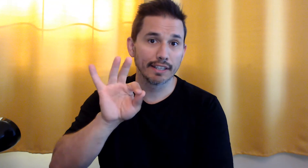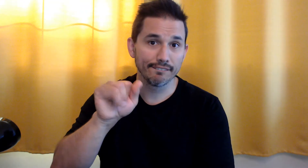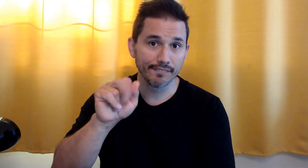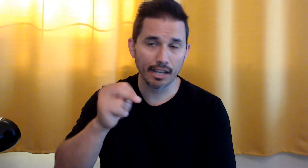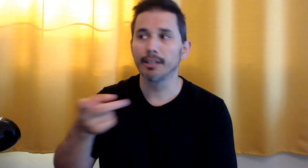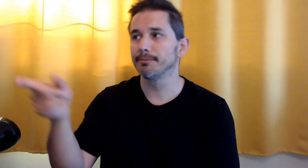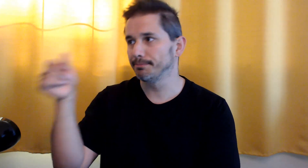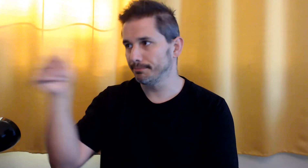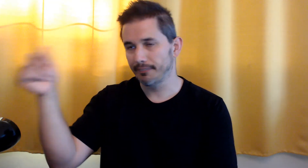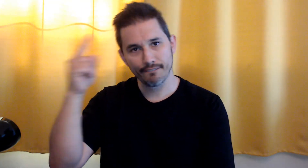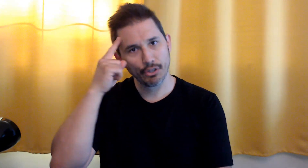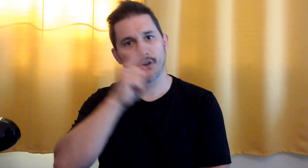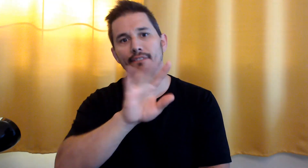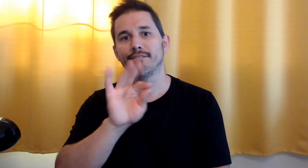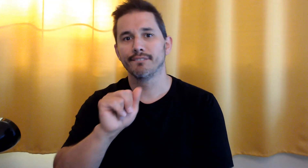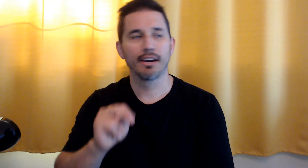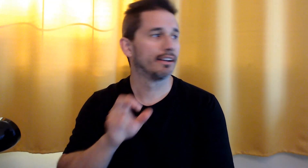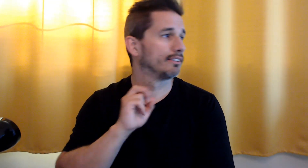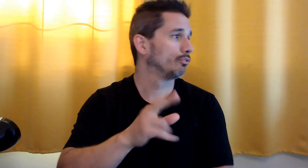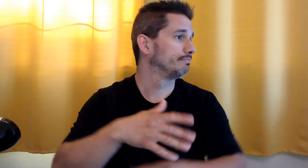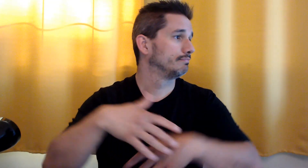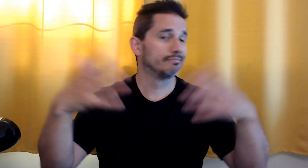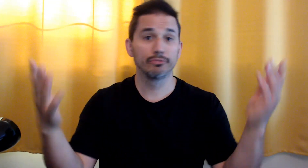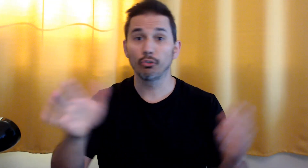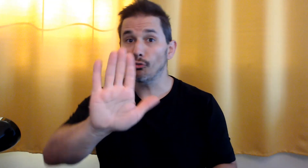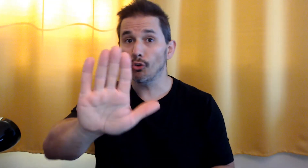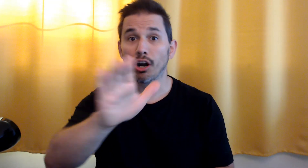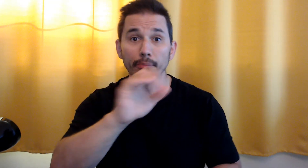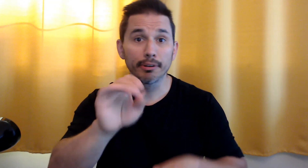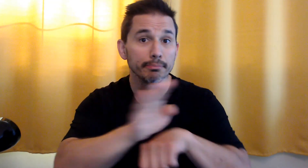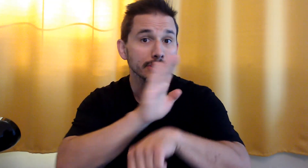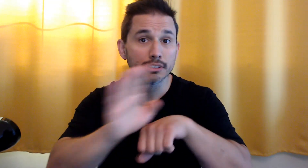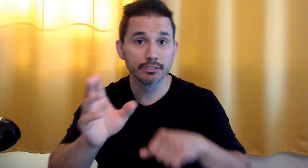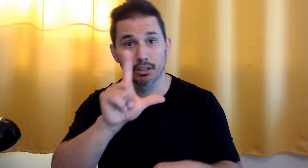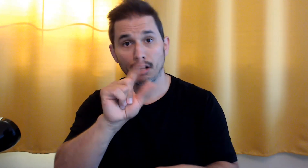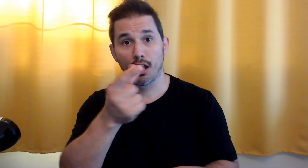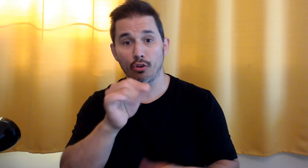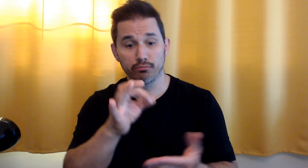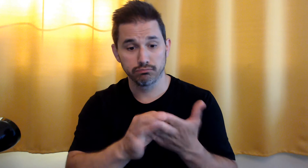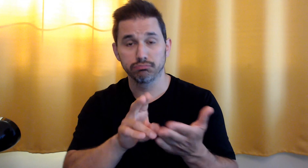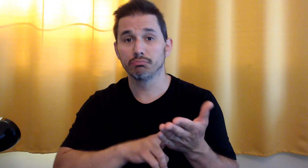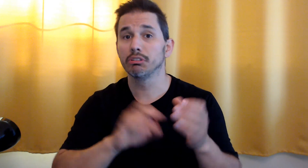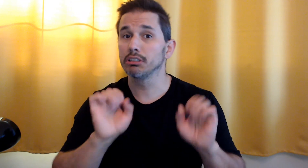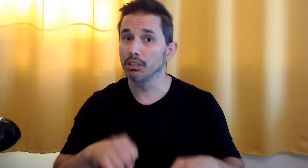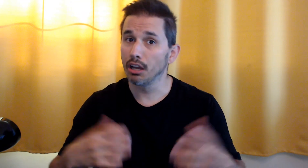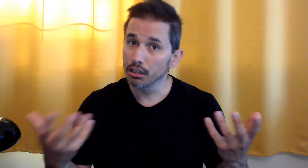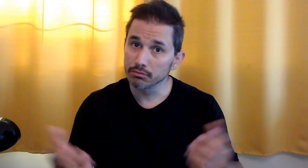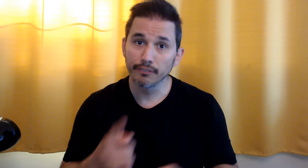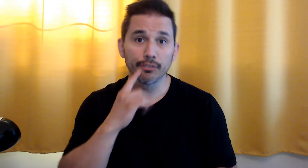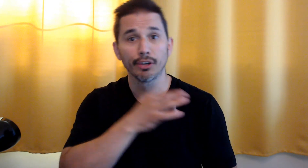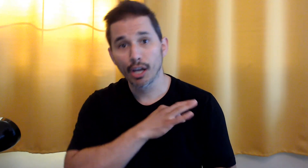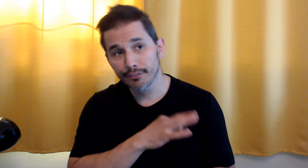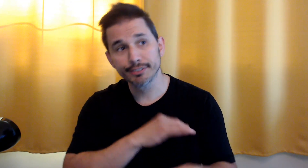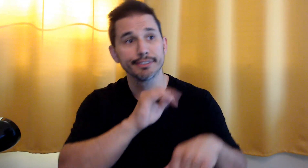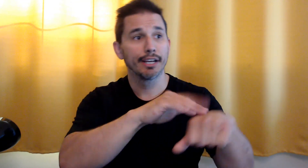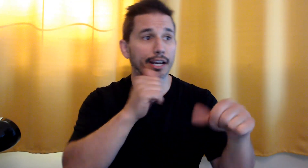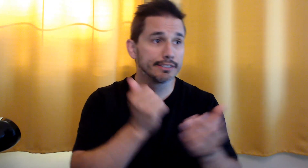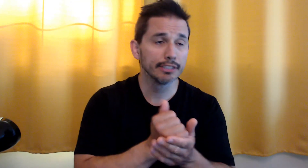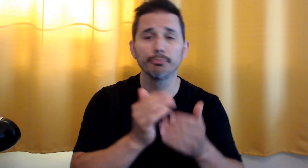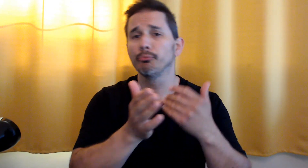By default, it comes with the Flic logo, but you could also put a picture of a light on it, or a fan, or your own business logo,